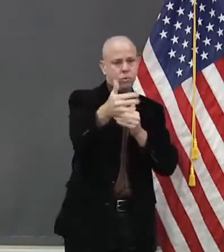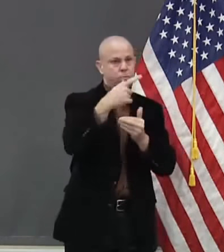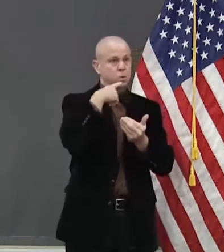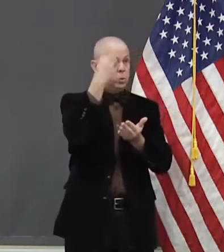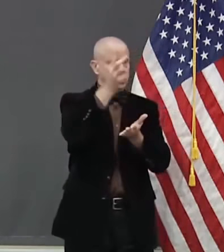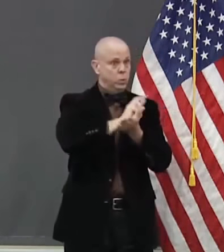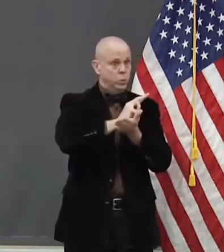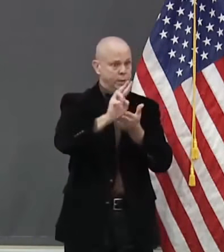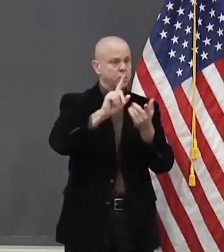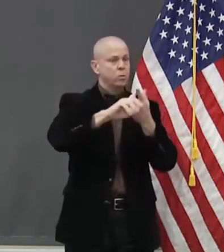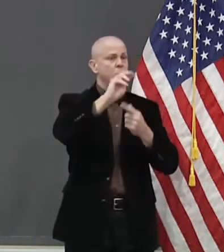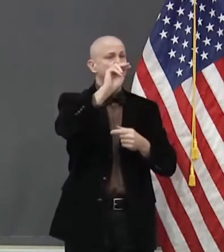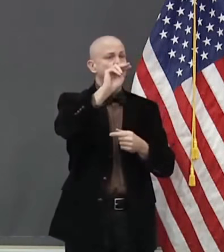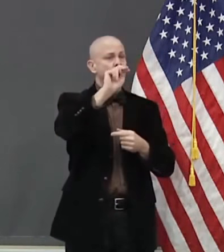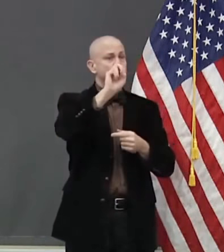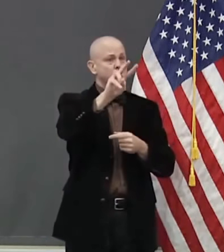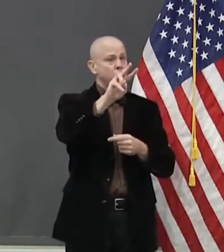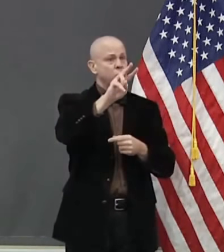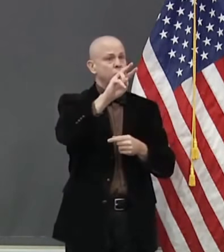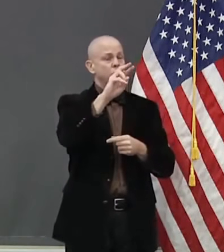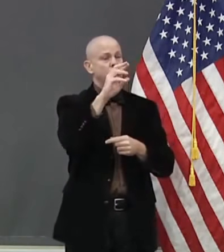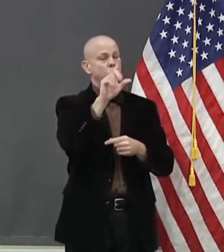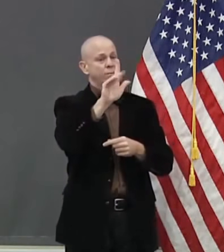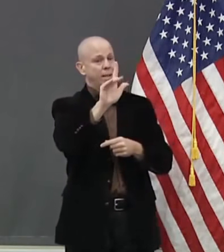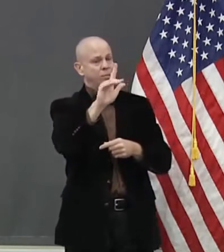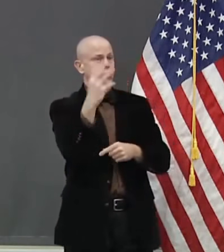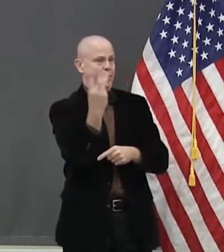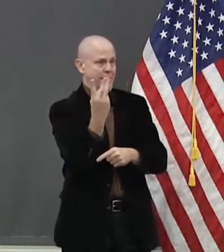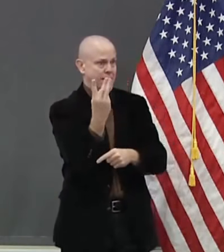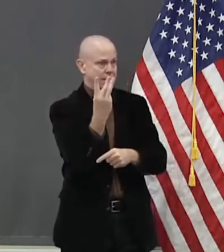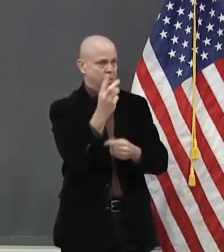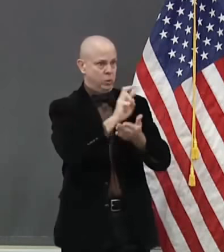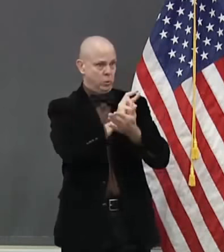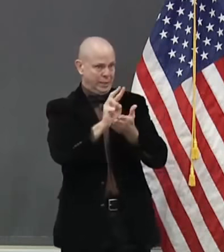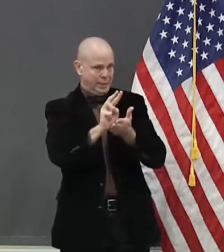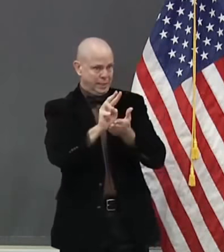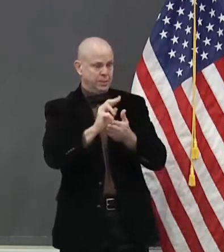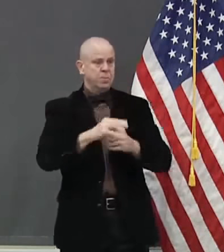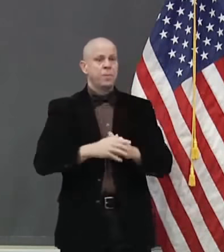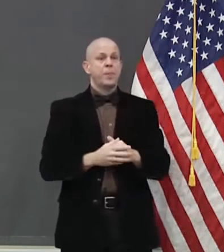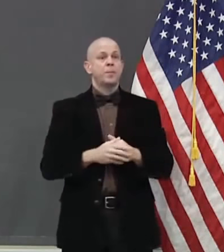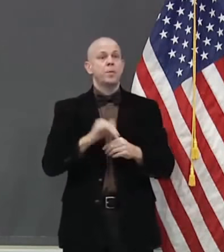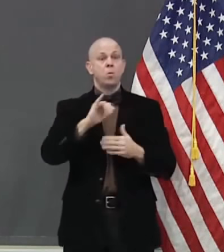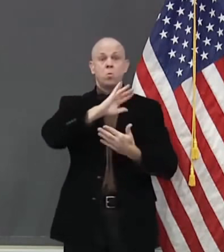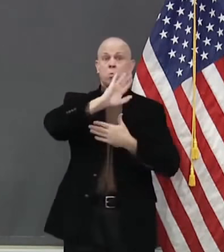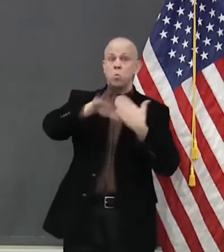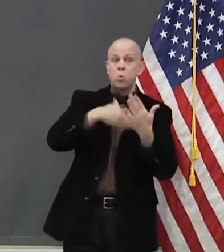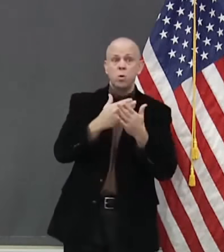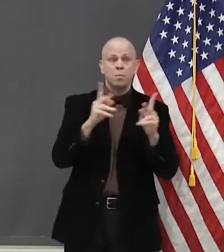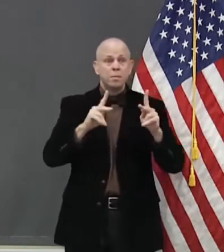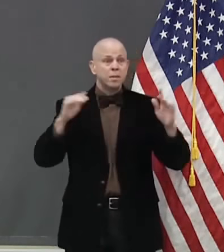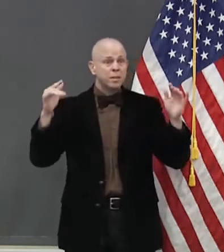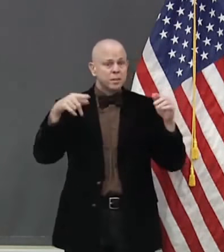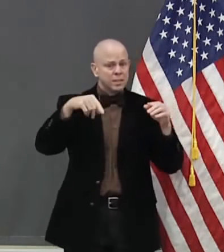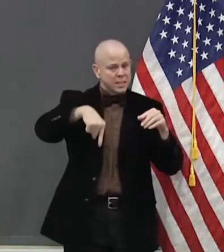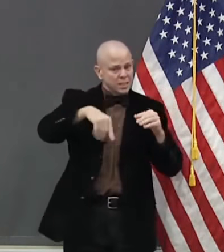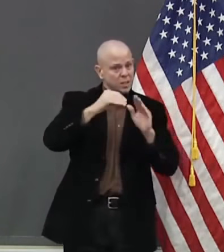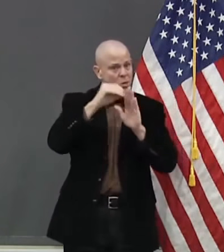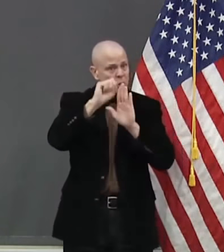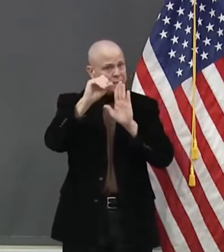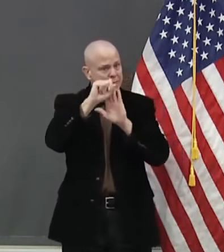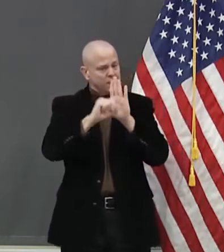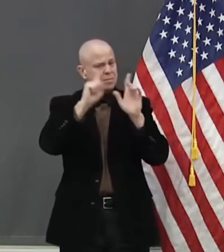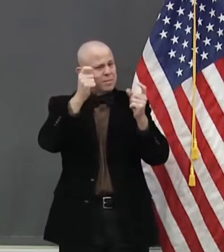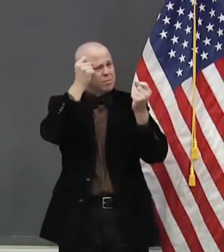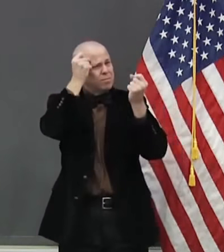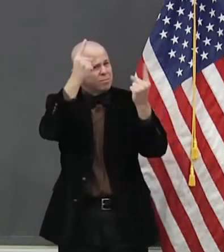November 25th. I need all Oregonians to understand that additional closures may be